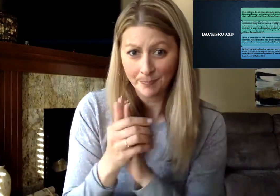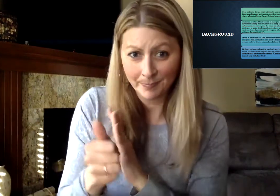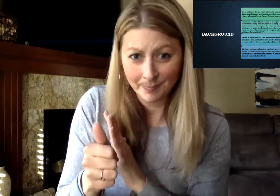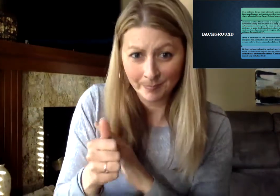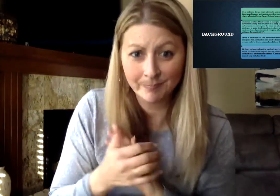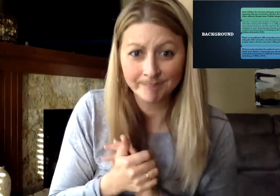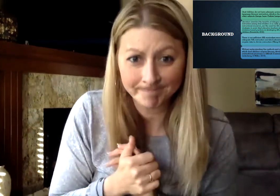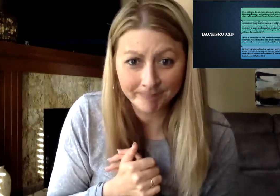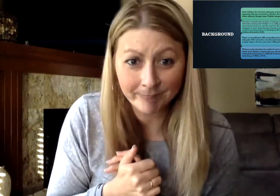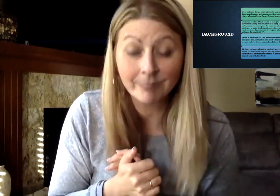to language.